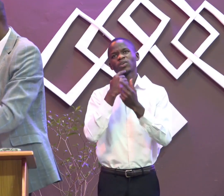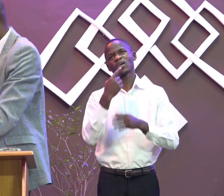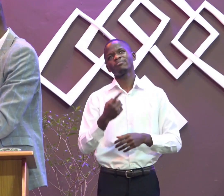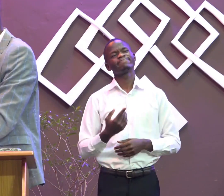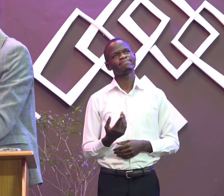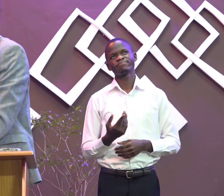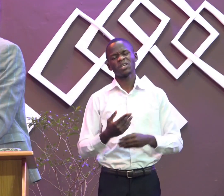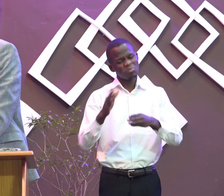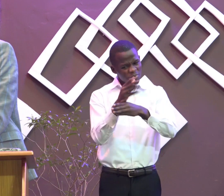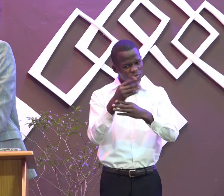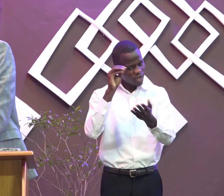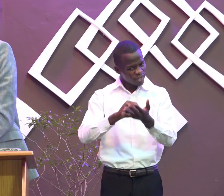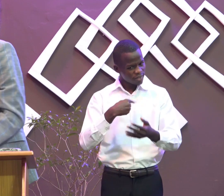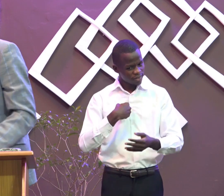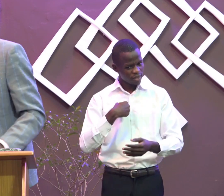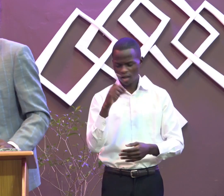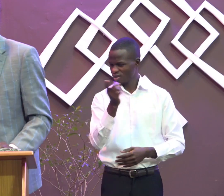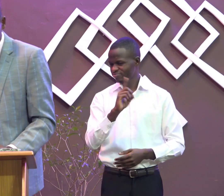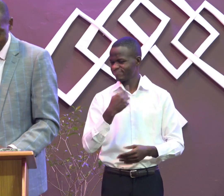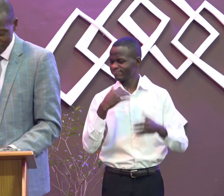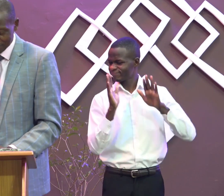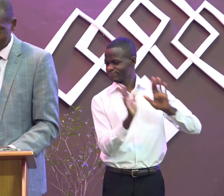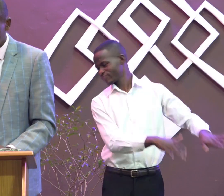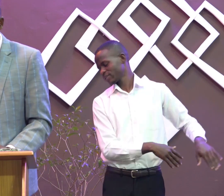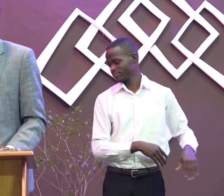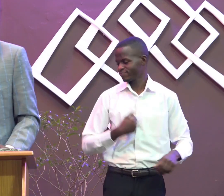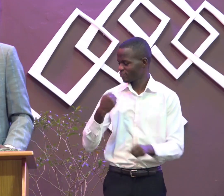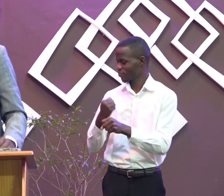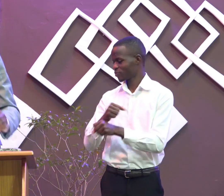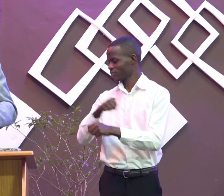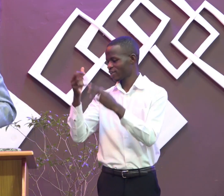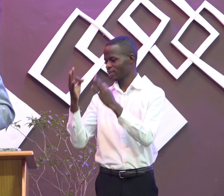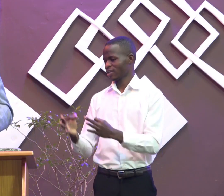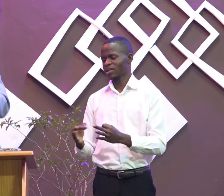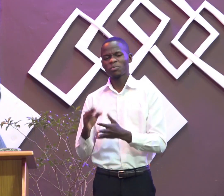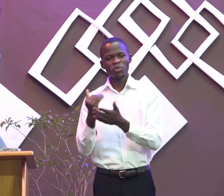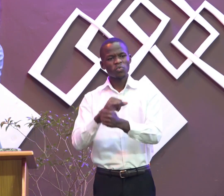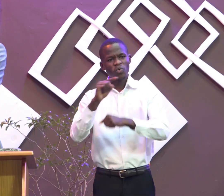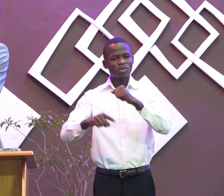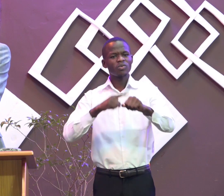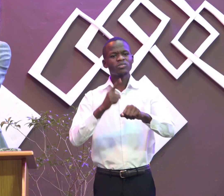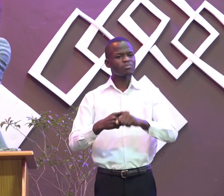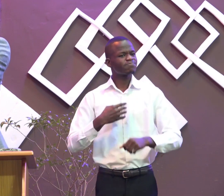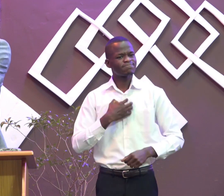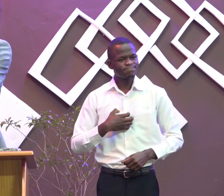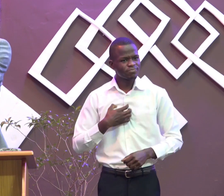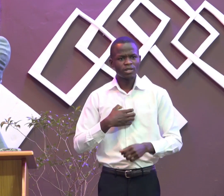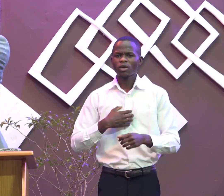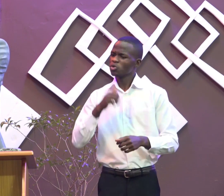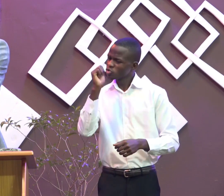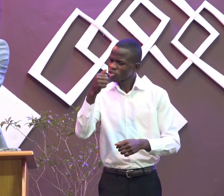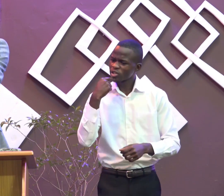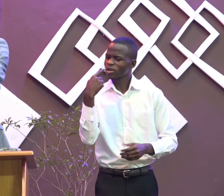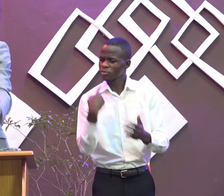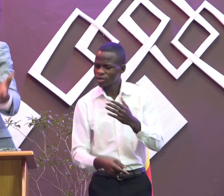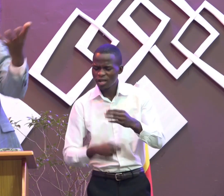mbivuddeko. Just like any other human, I got angry. And I said, I'm not giving up. Ye agenda ngamba andagulako, mujja